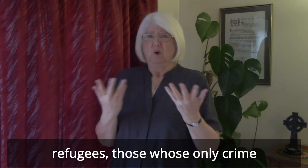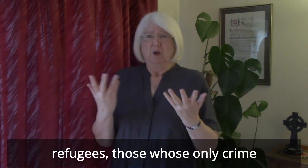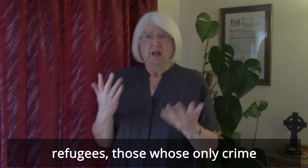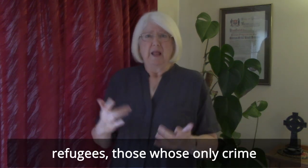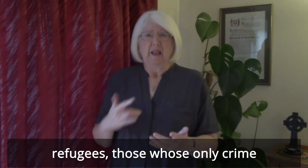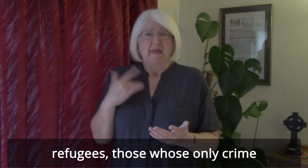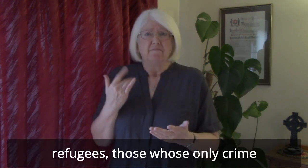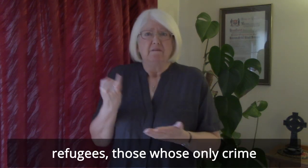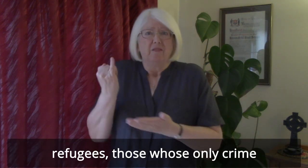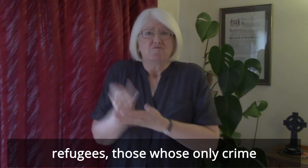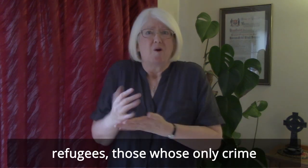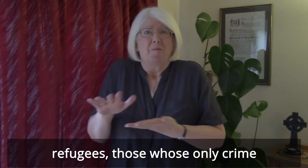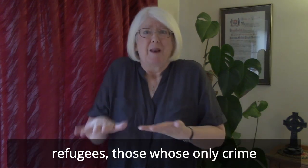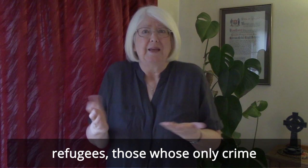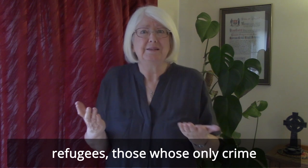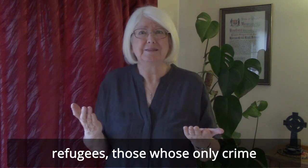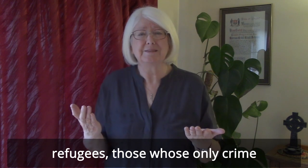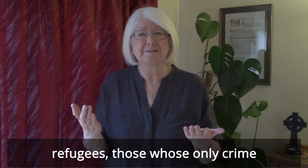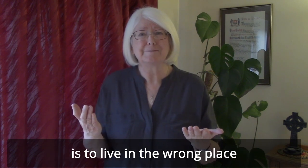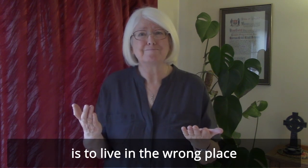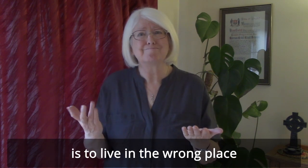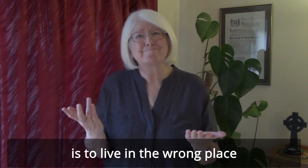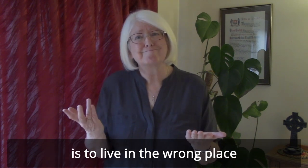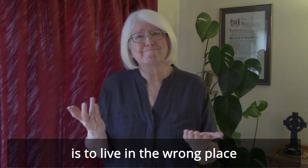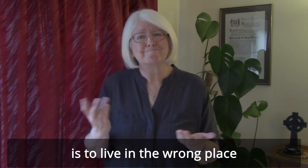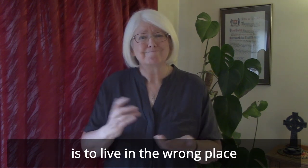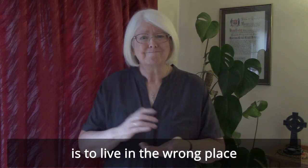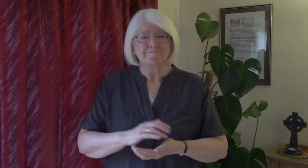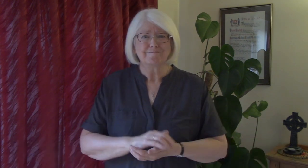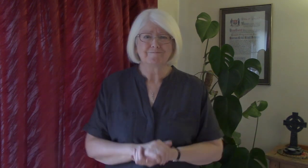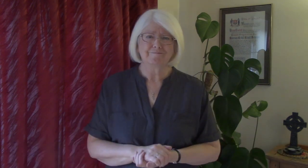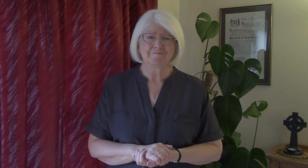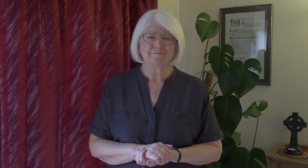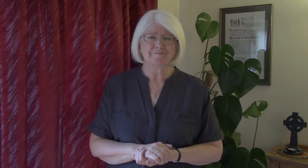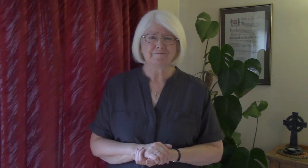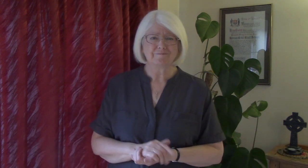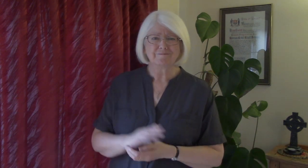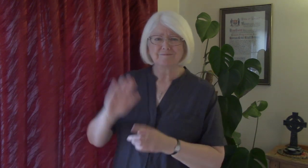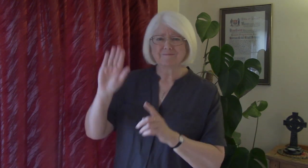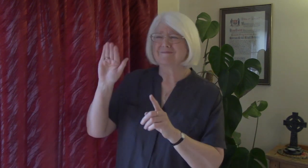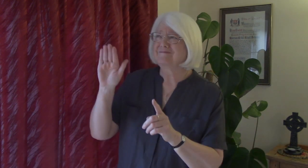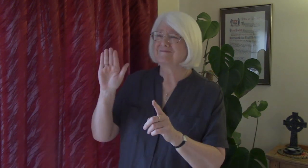refugees, those whose only crime is to live in the wrong place.